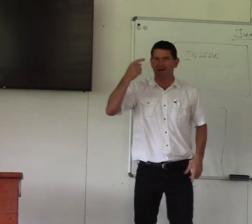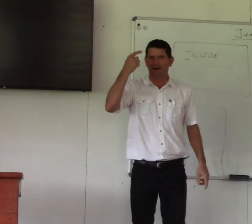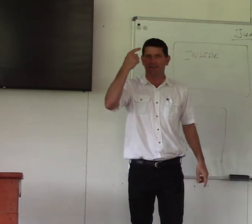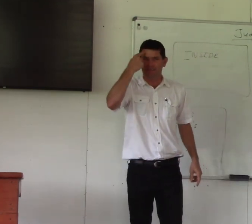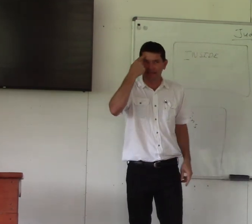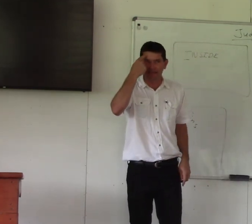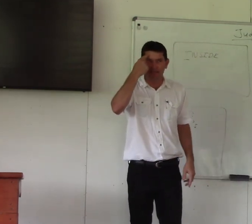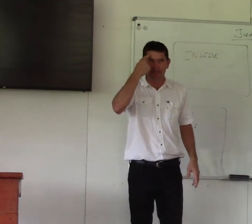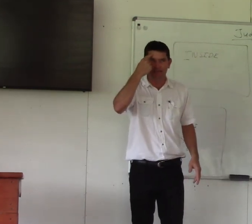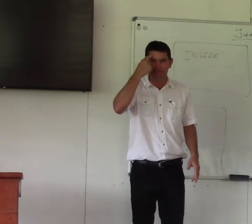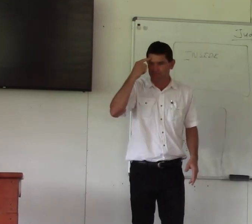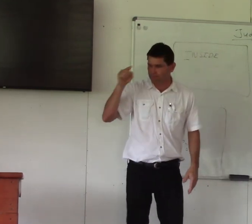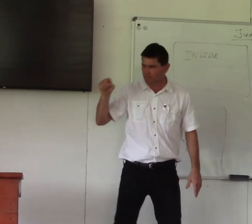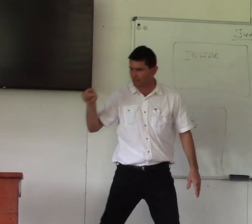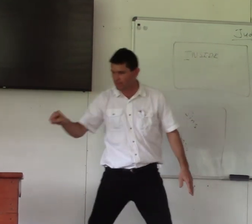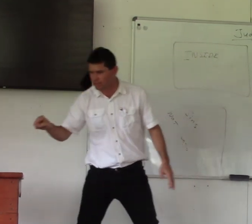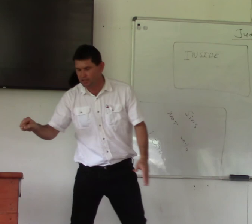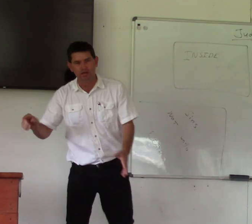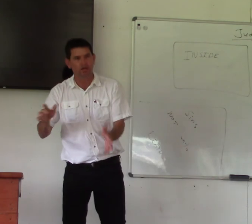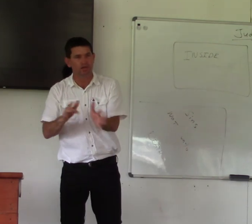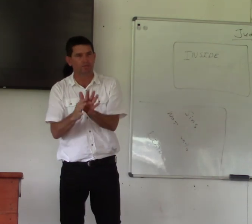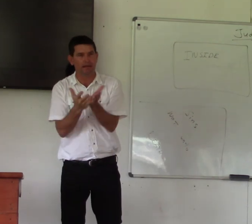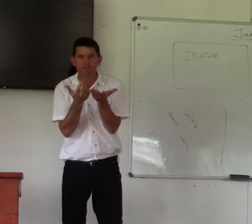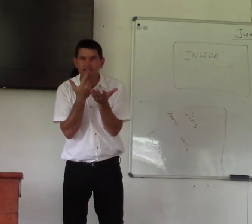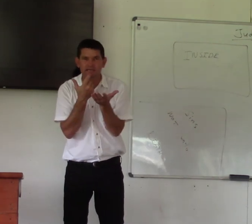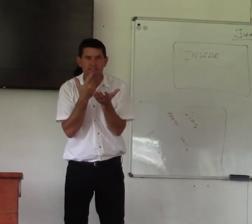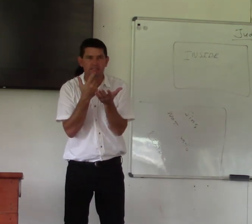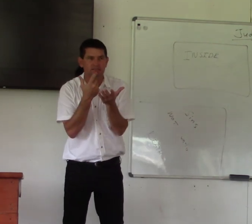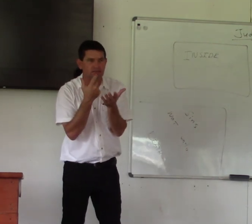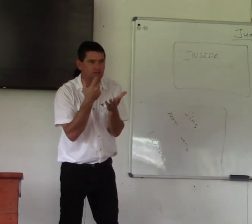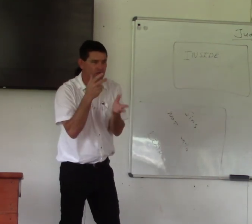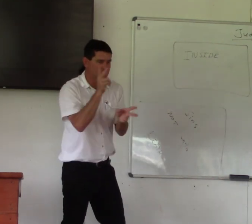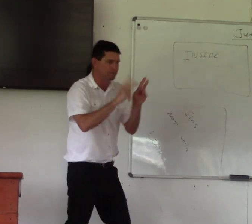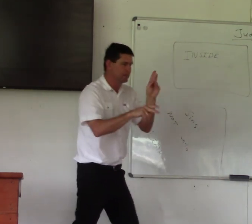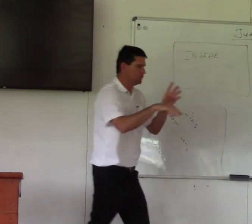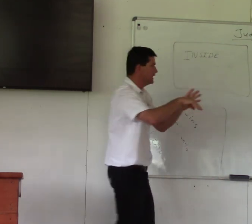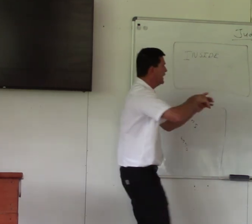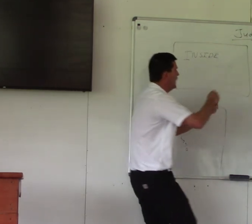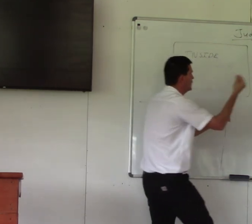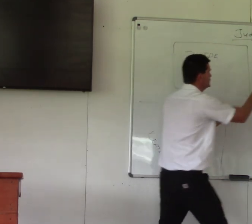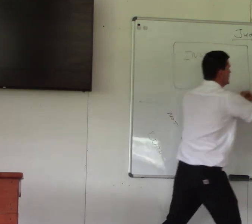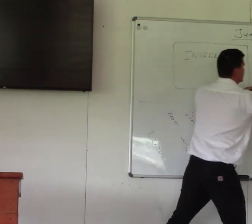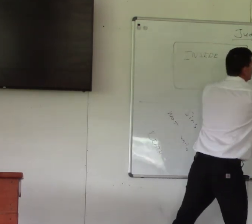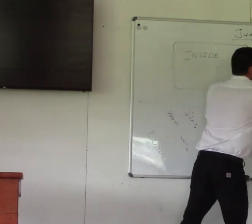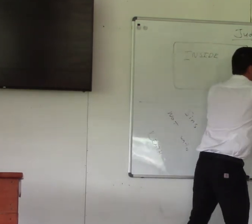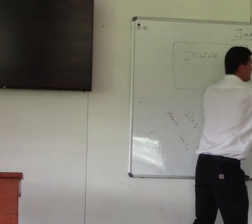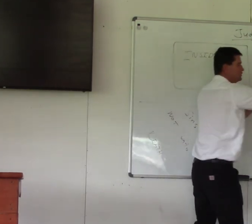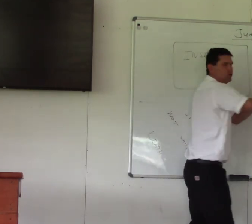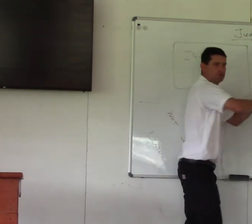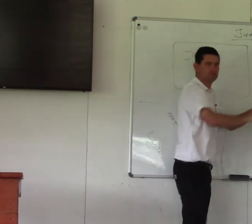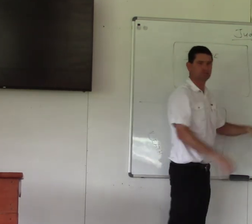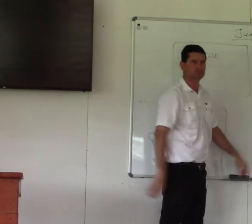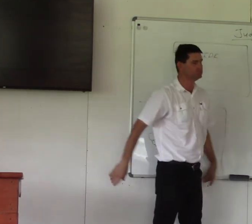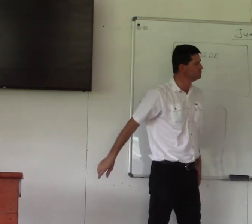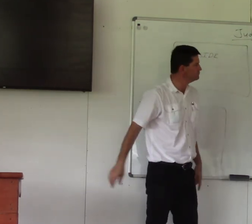I think the Bible says the people that are outside of the church,